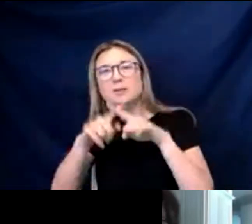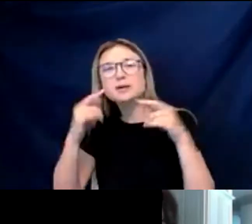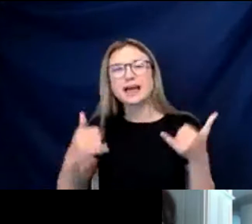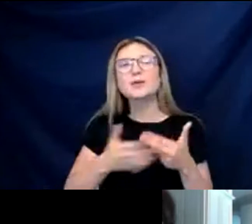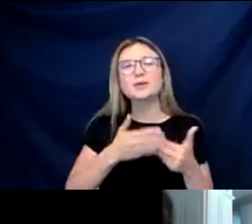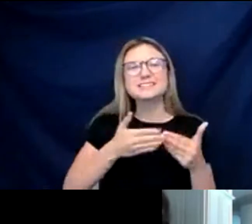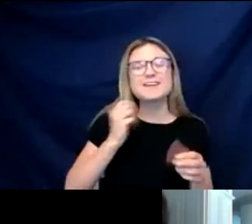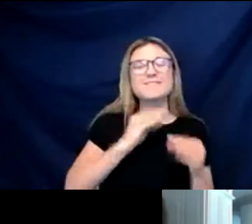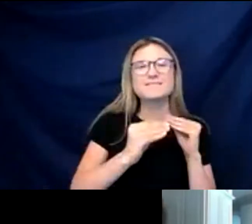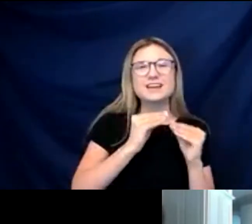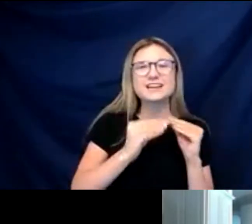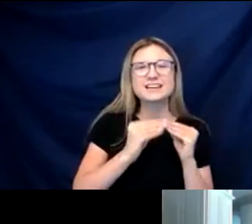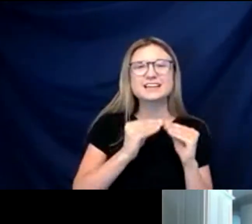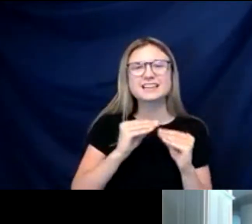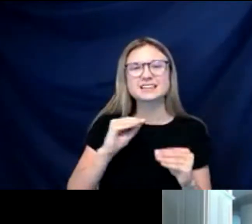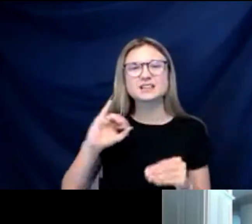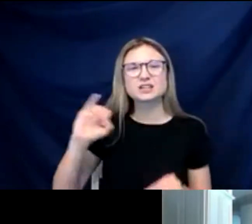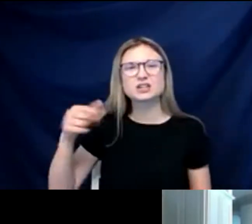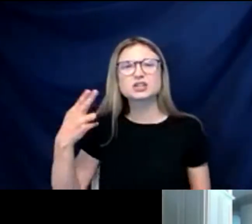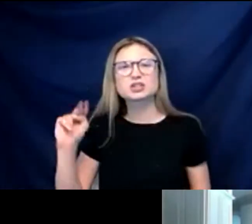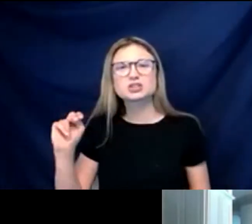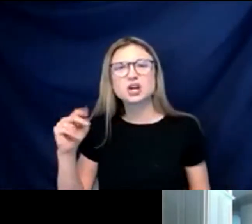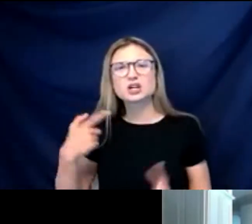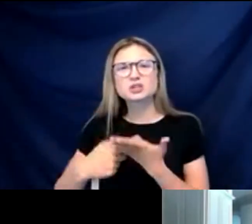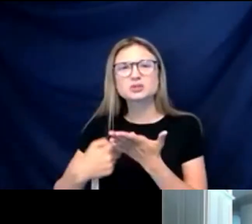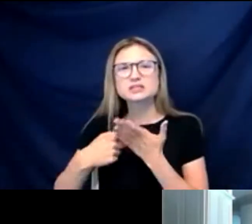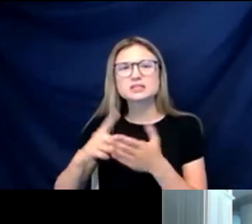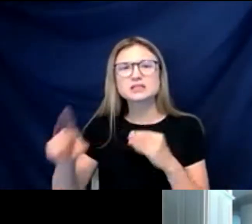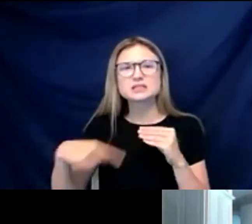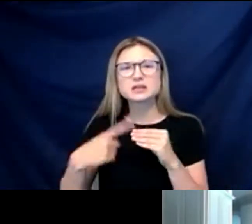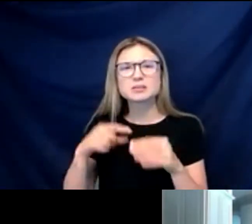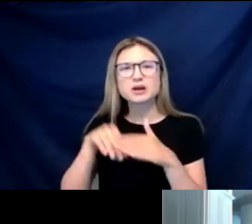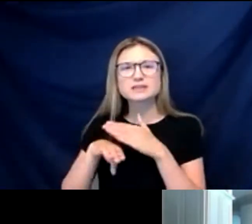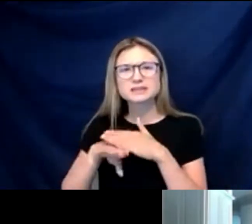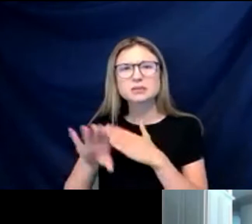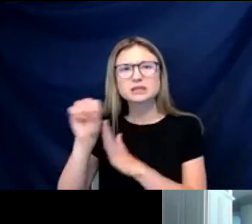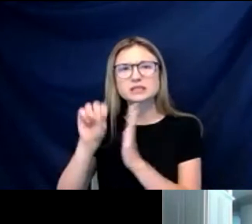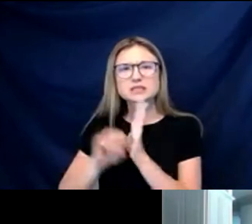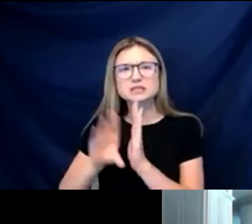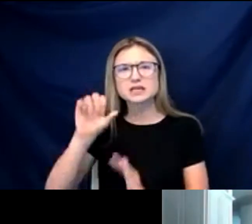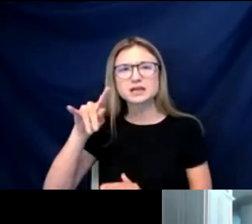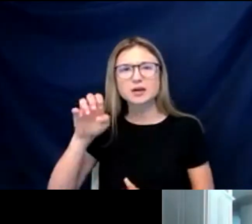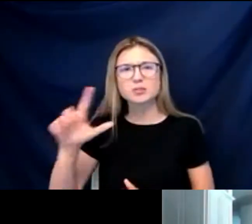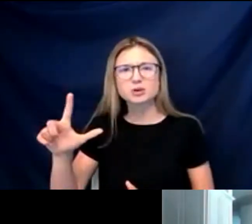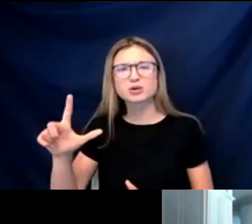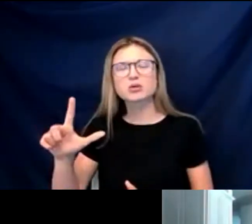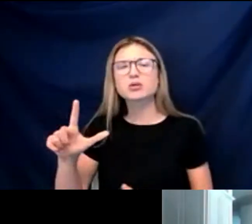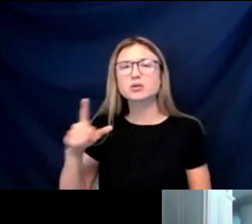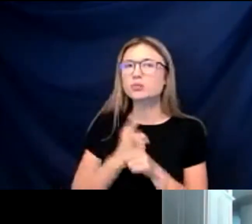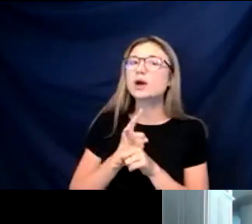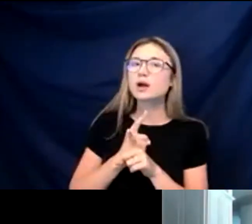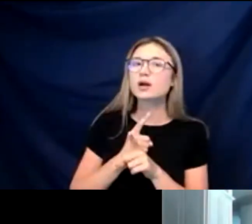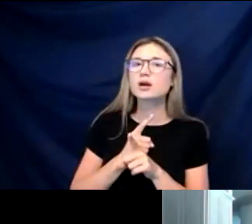John, you're talking on the item regarding accessibility at the state capitol? Correct. Yeah, correct. Yeah. I